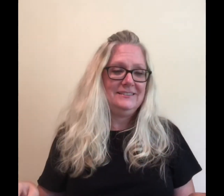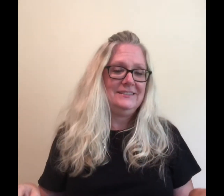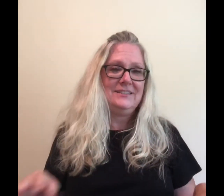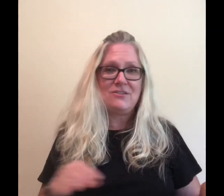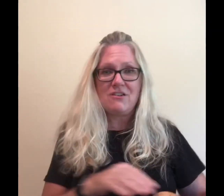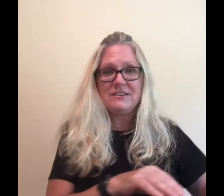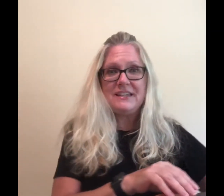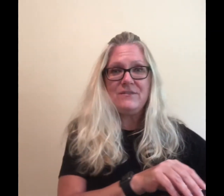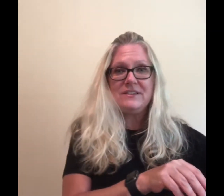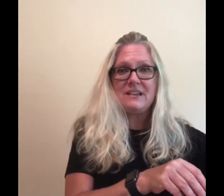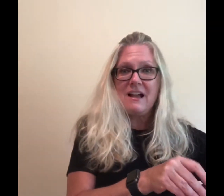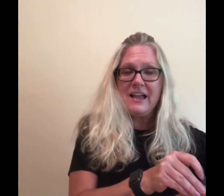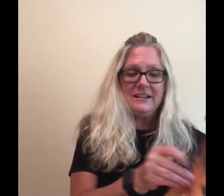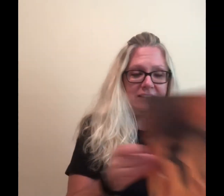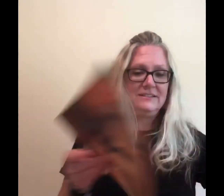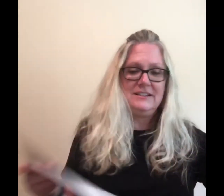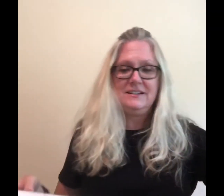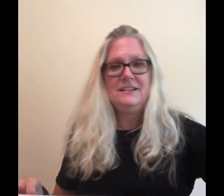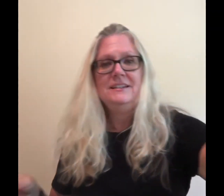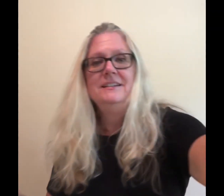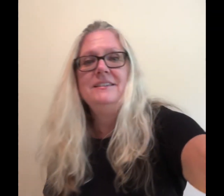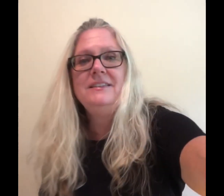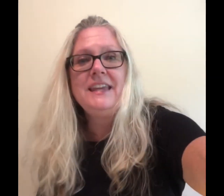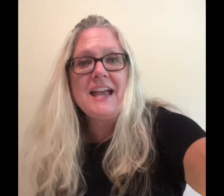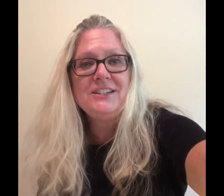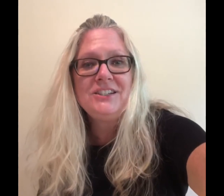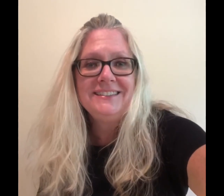They're all safe inside. The end.